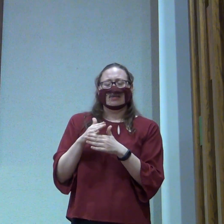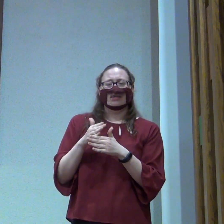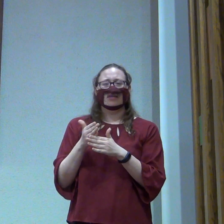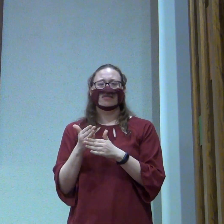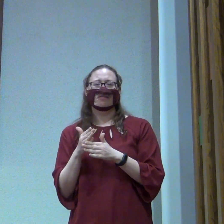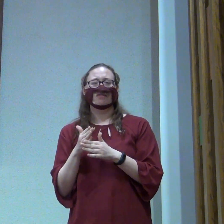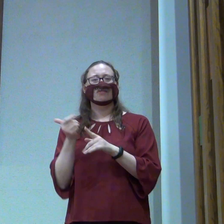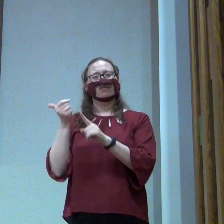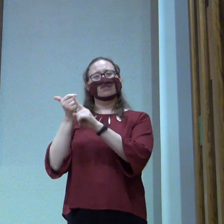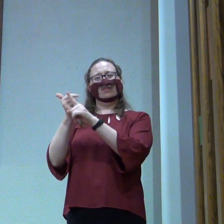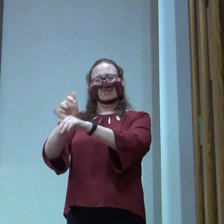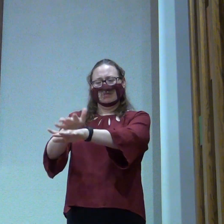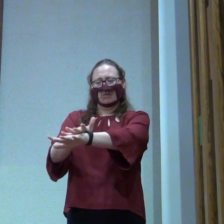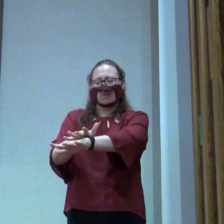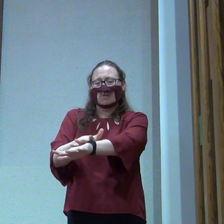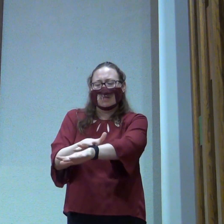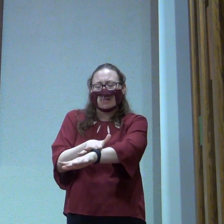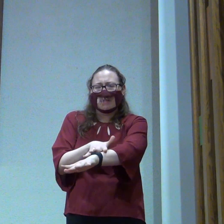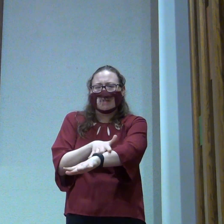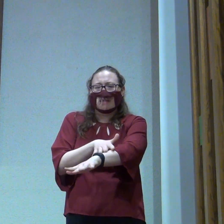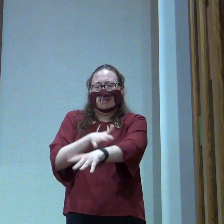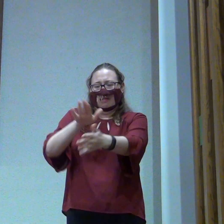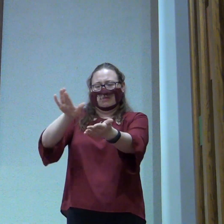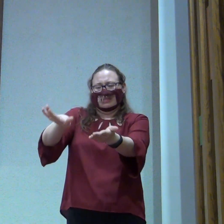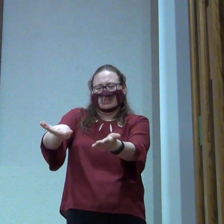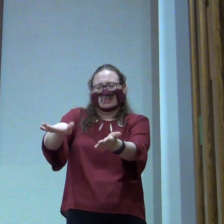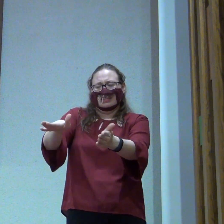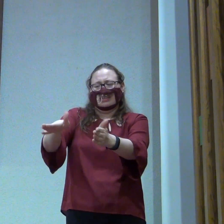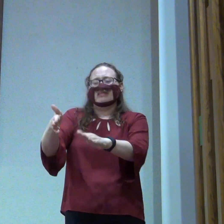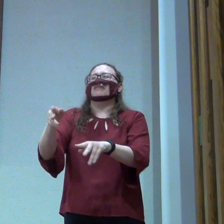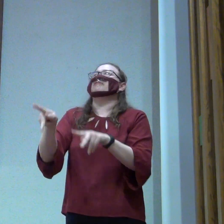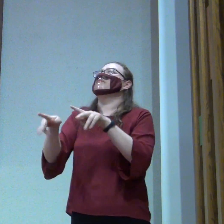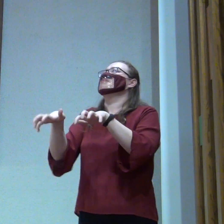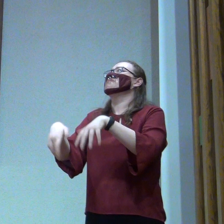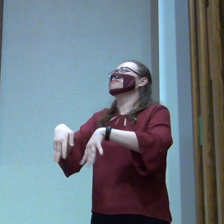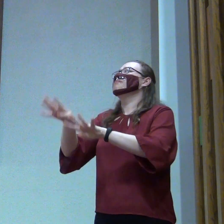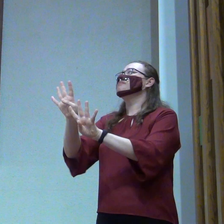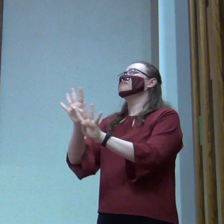dying in slow agony under our eyes.